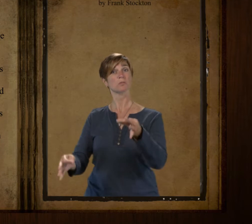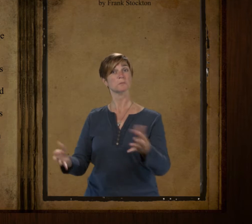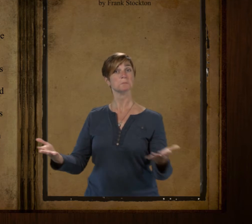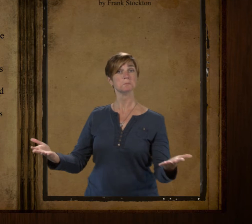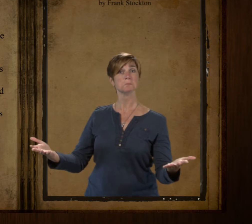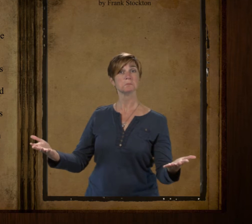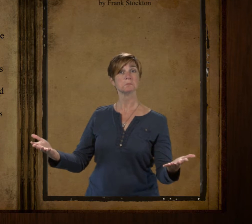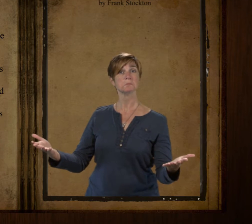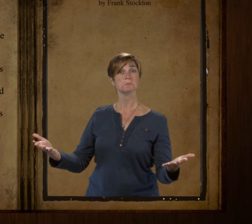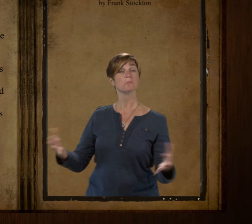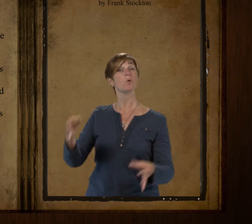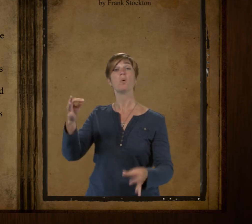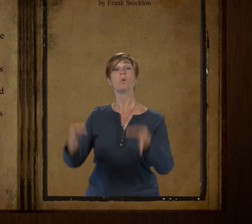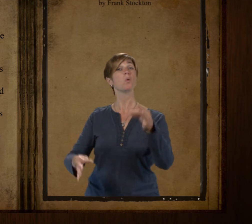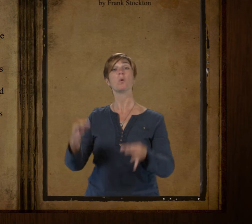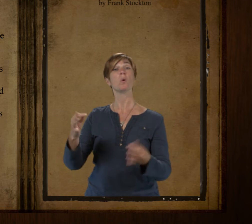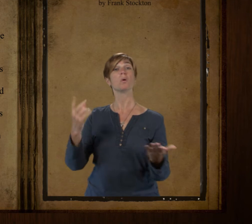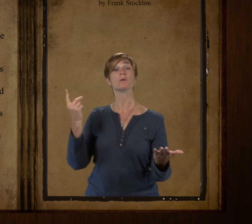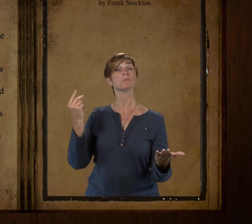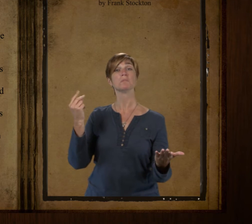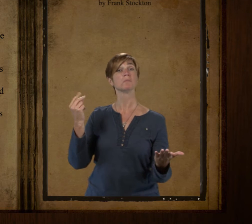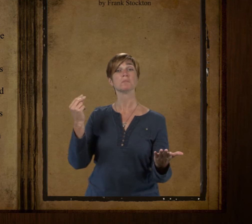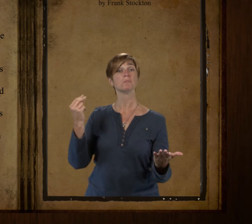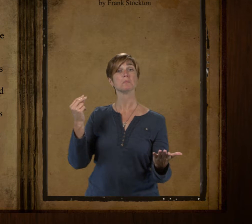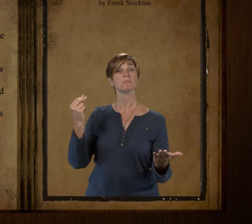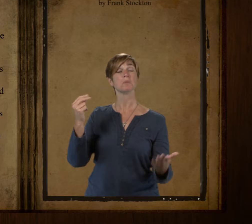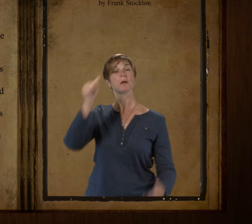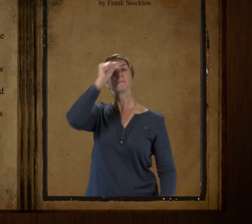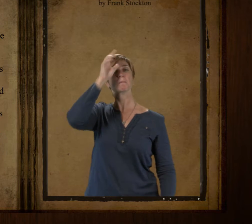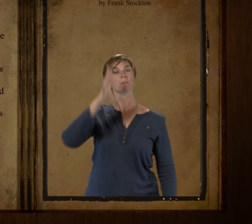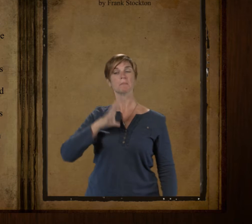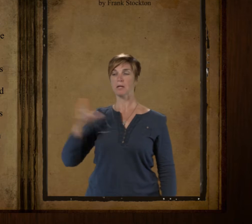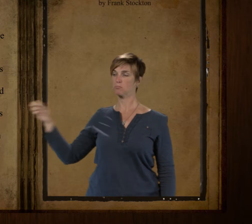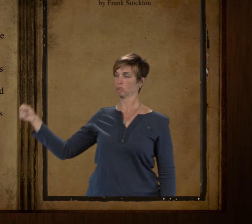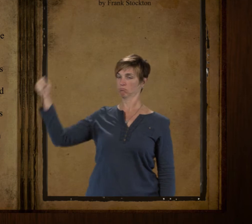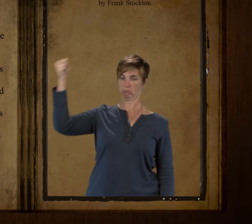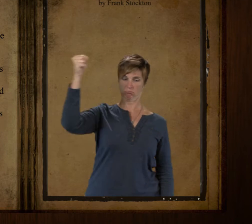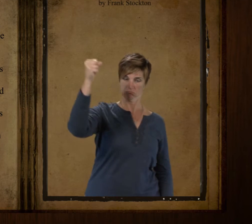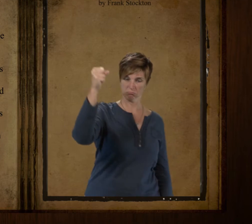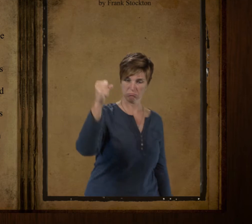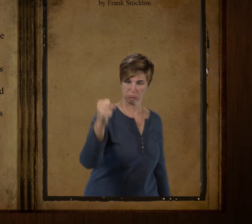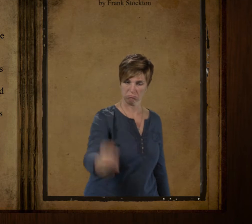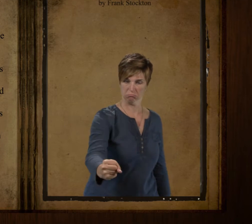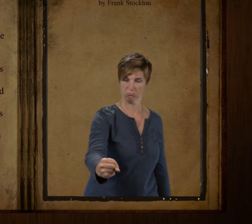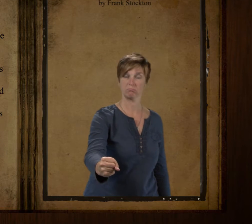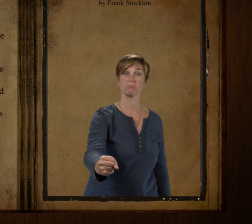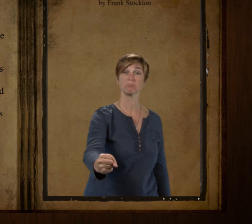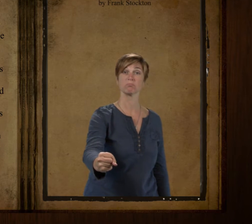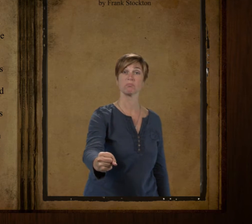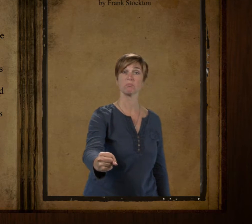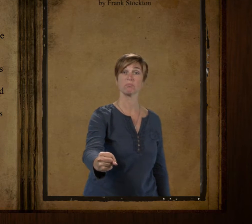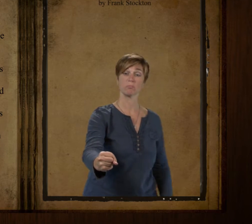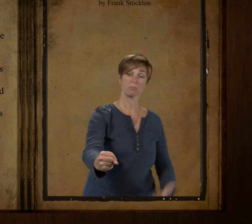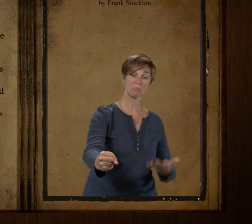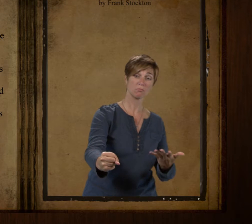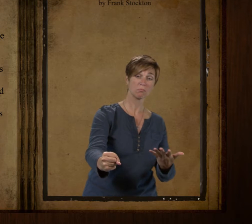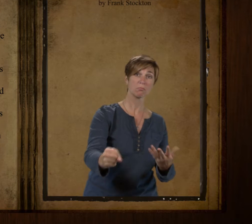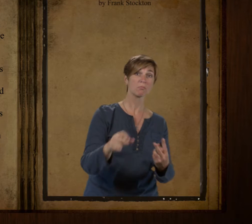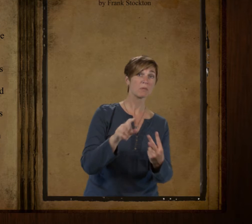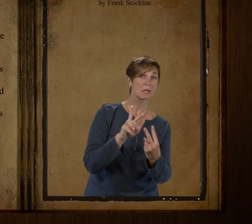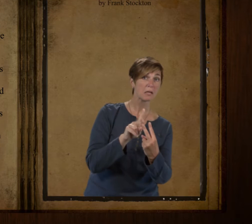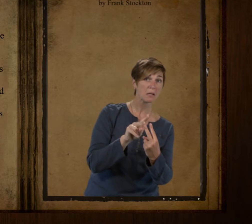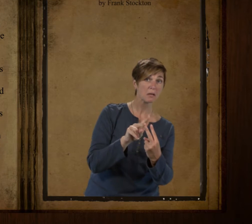and its unseen passages, was an agent of poetic justice, in which crime was